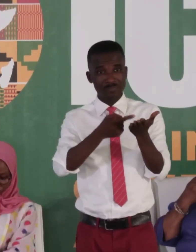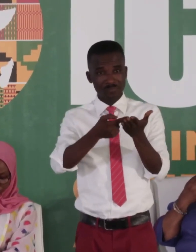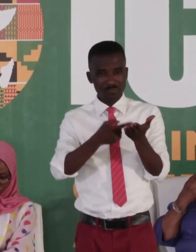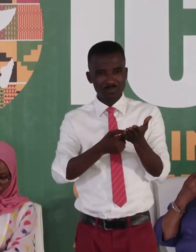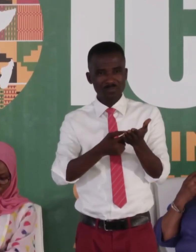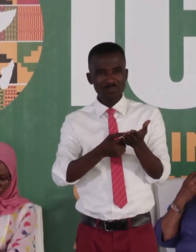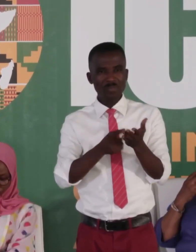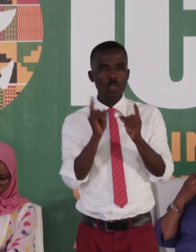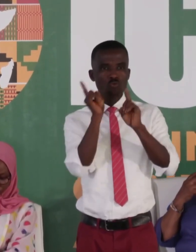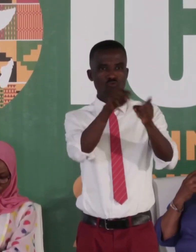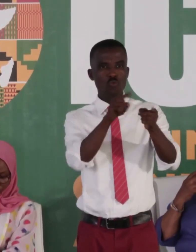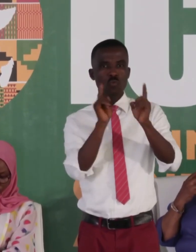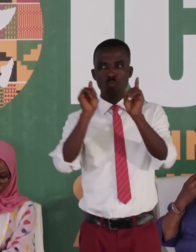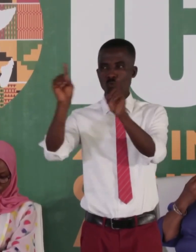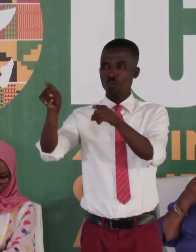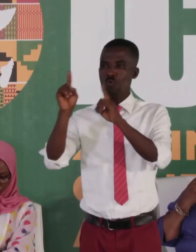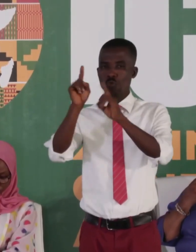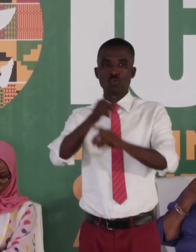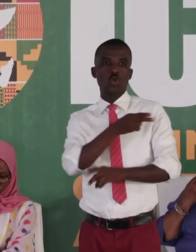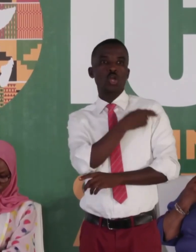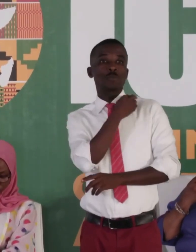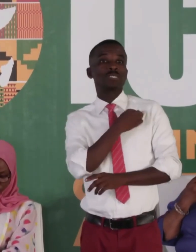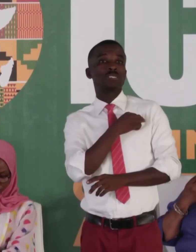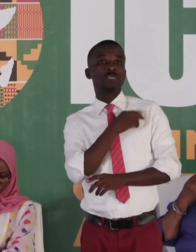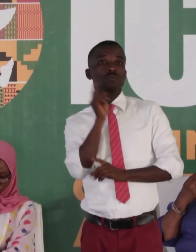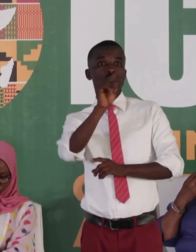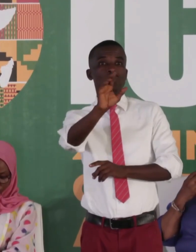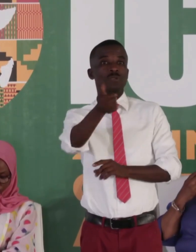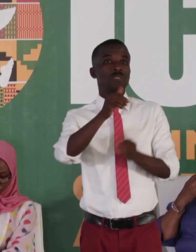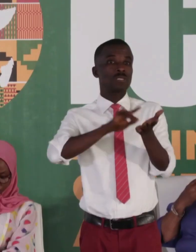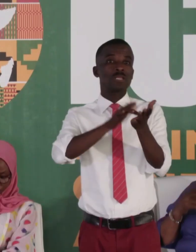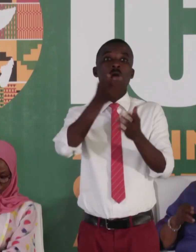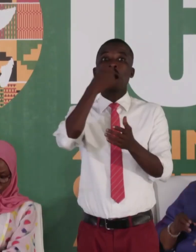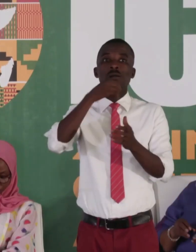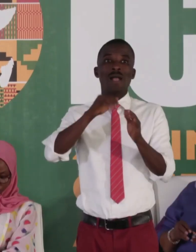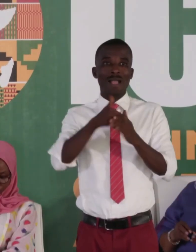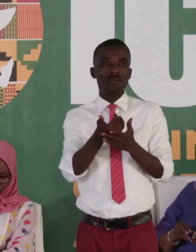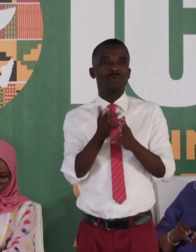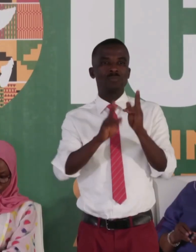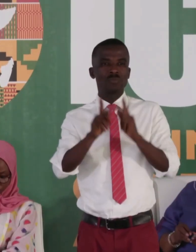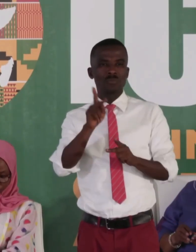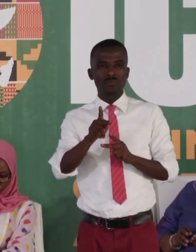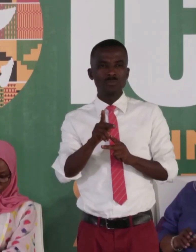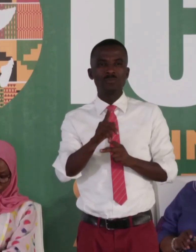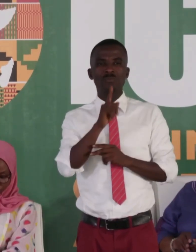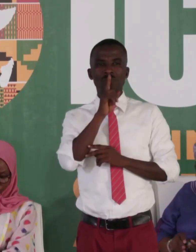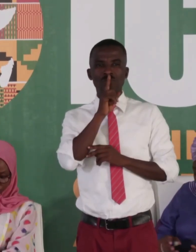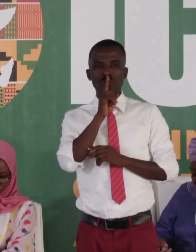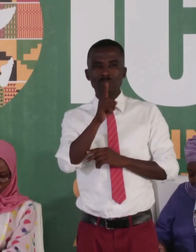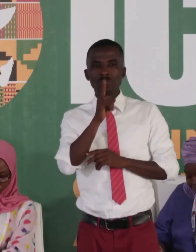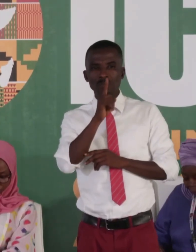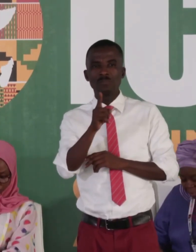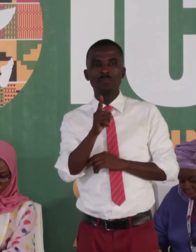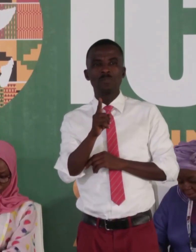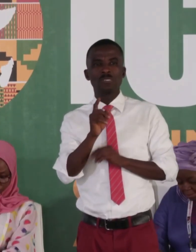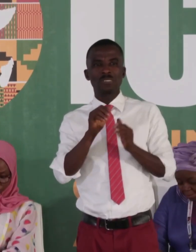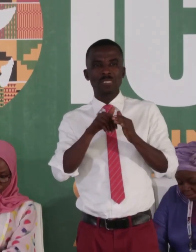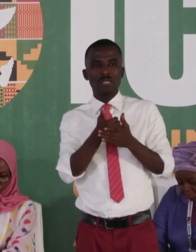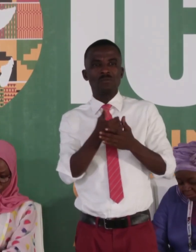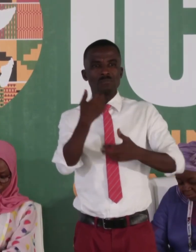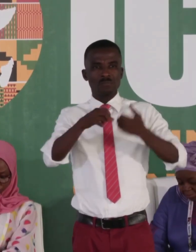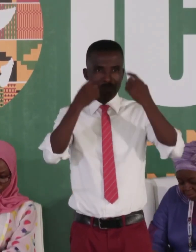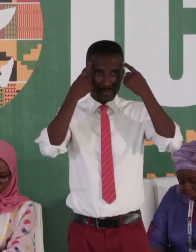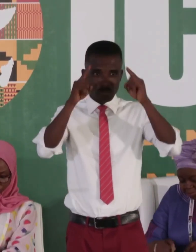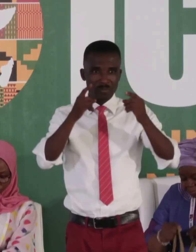as HIV testing rates by comparing the pre-conflict years versus the post-conflict